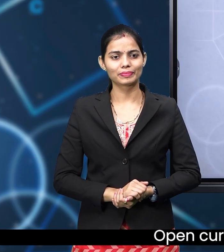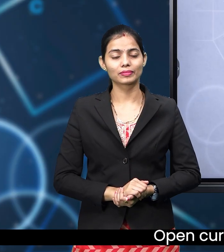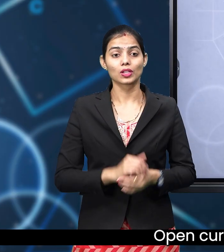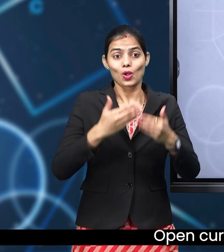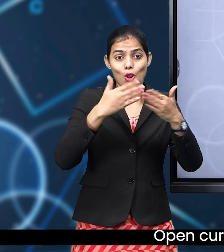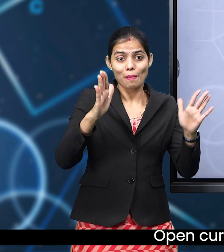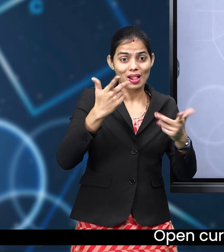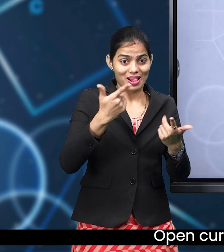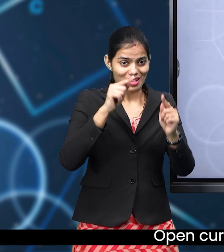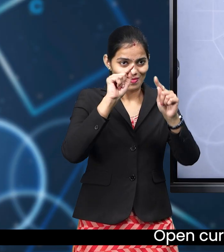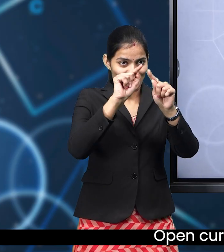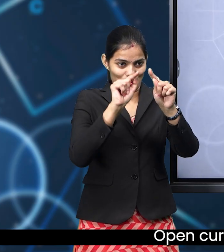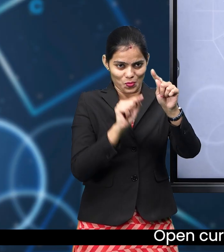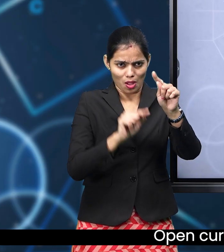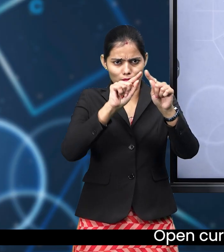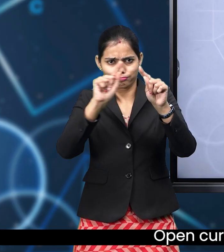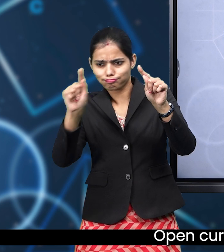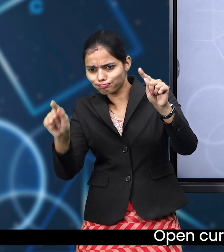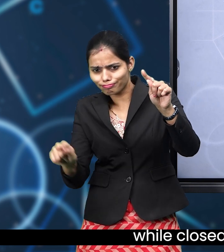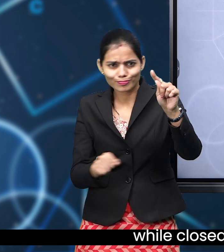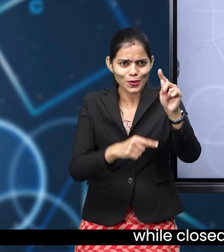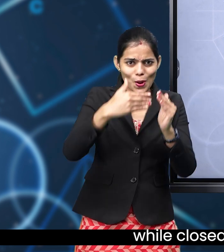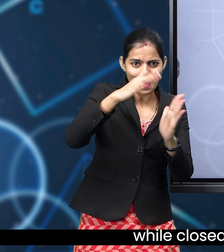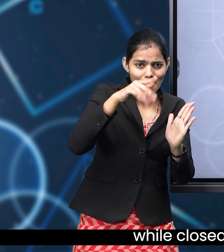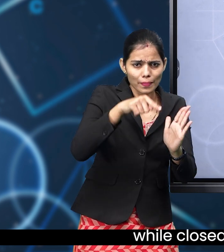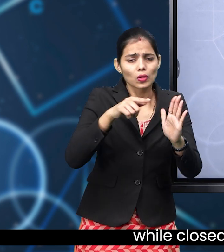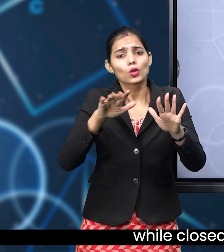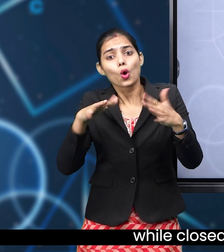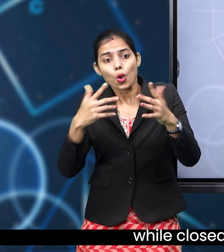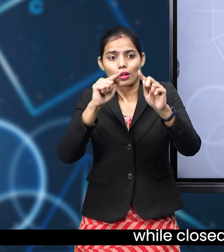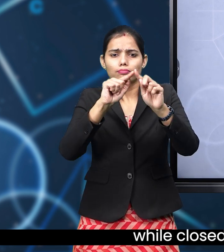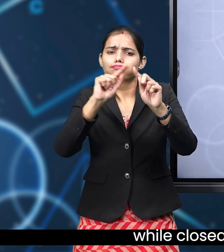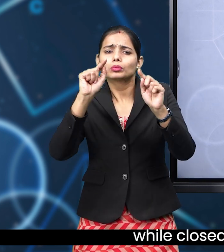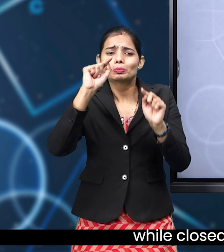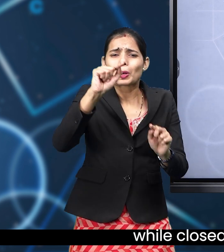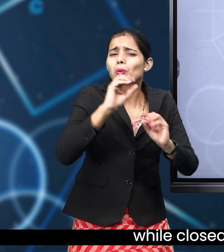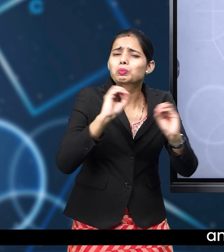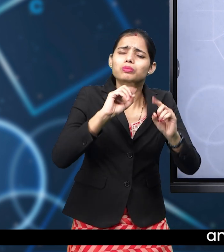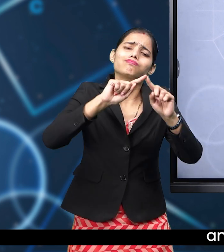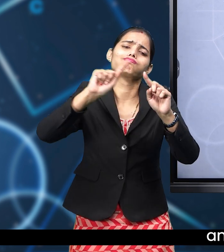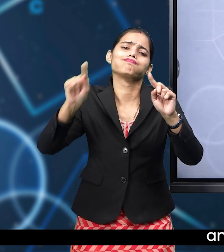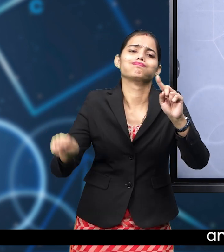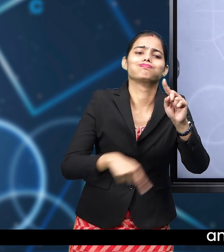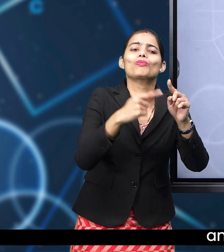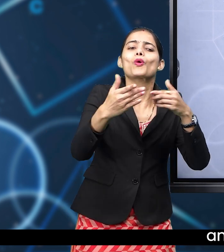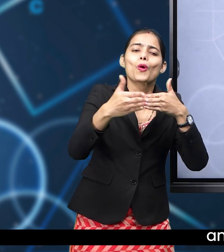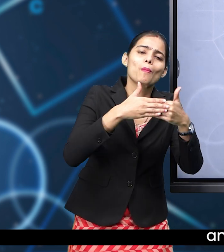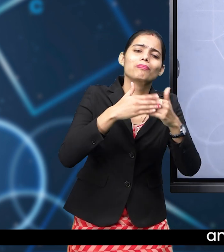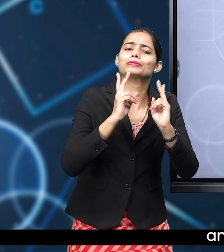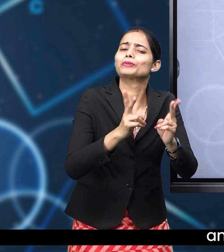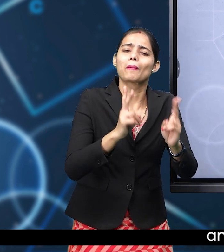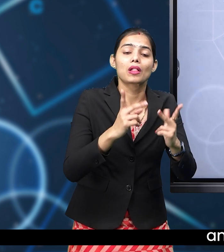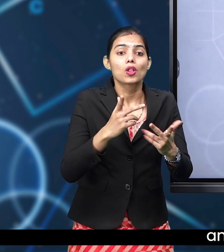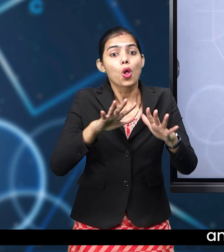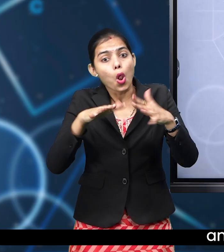Open curves have two endpoints, while closed curves have no endpoints and enclosed